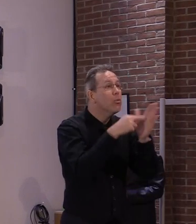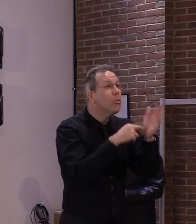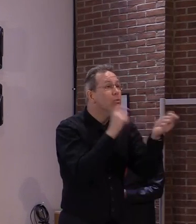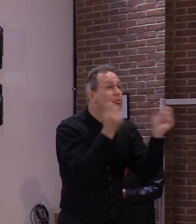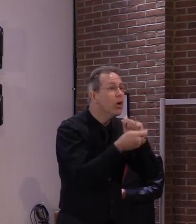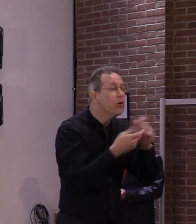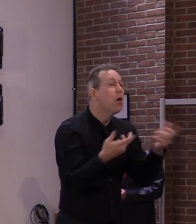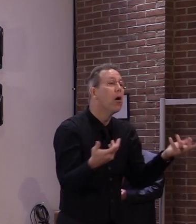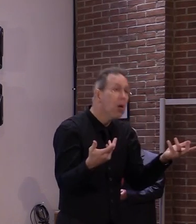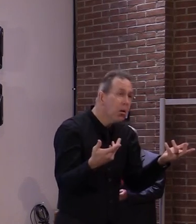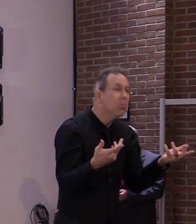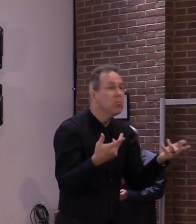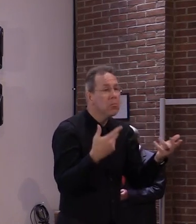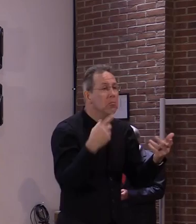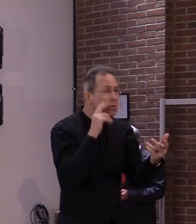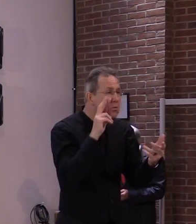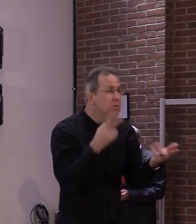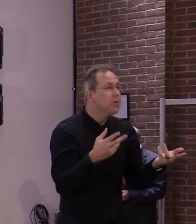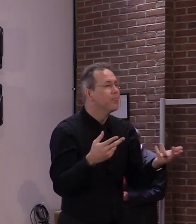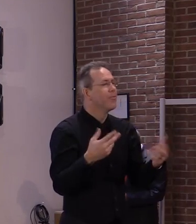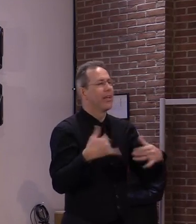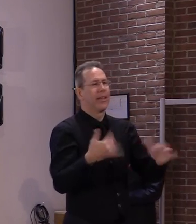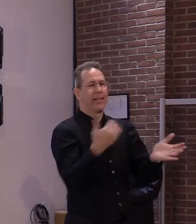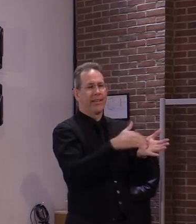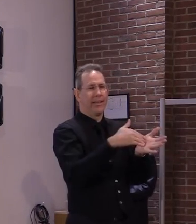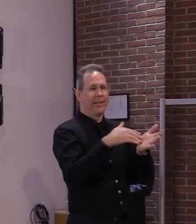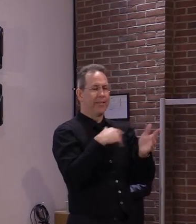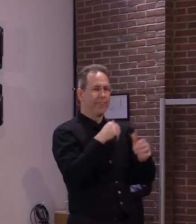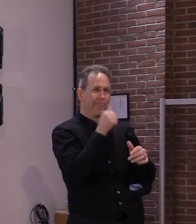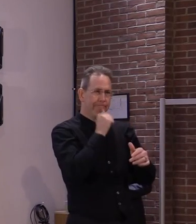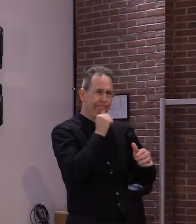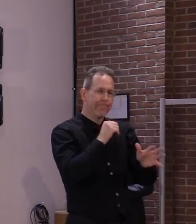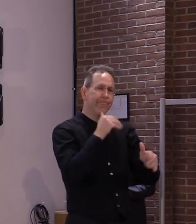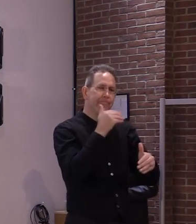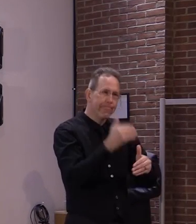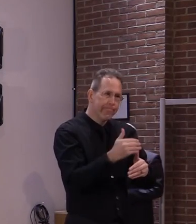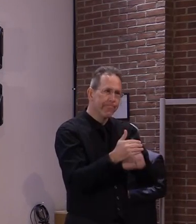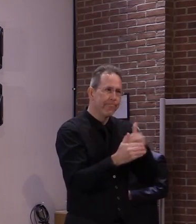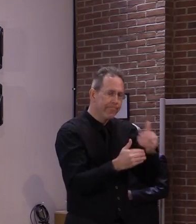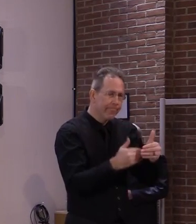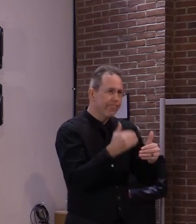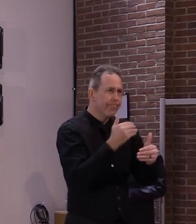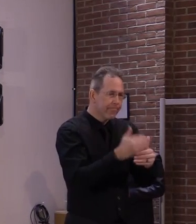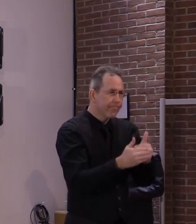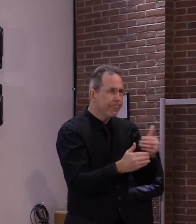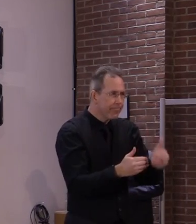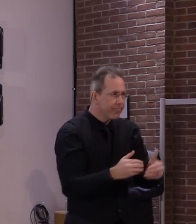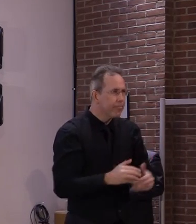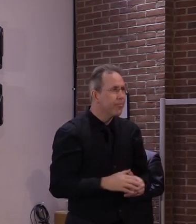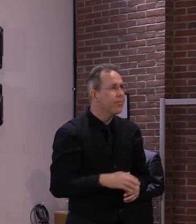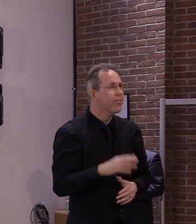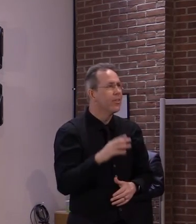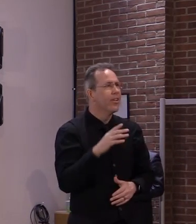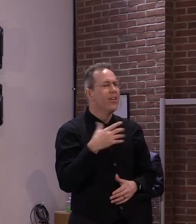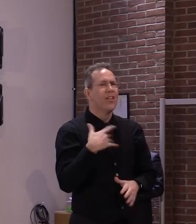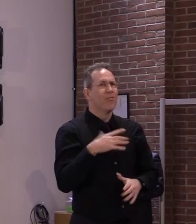at this point because we don't really know. Not just Vermont or us, but you know, nationwide or even beyond the borders